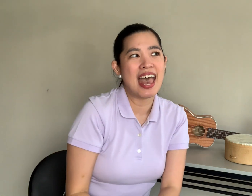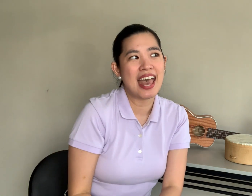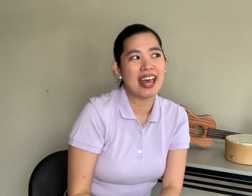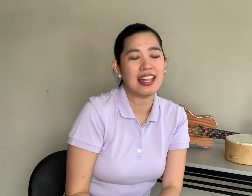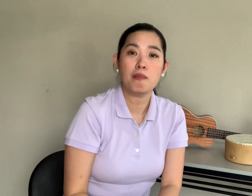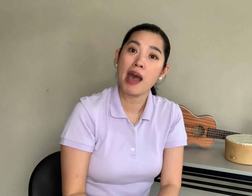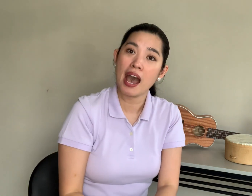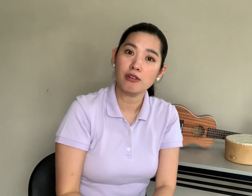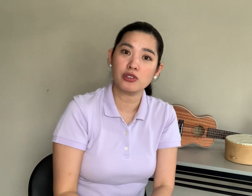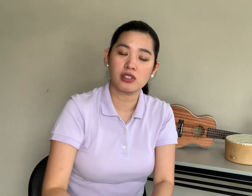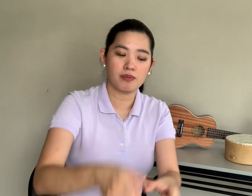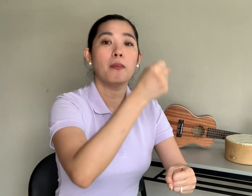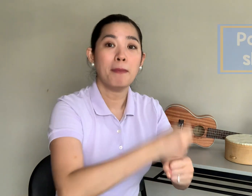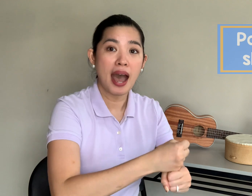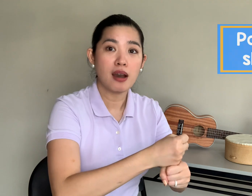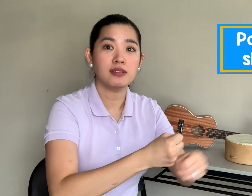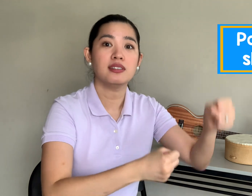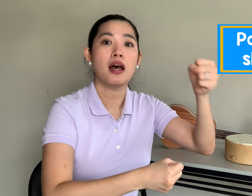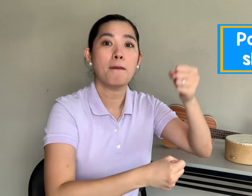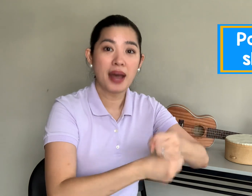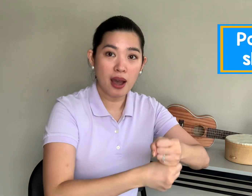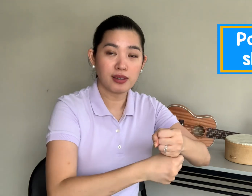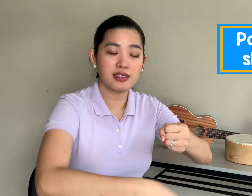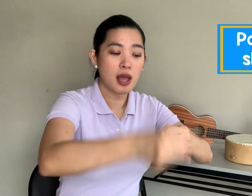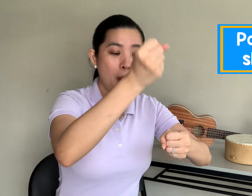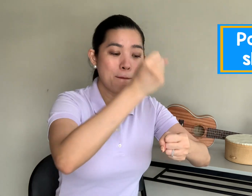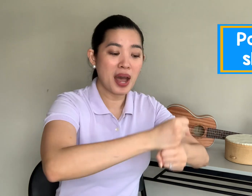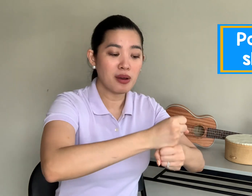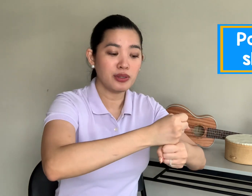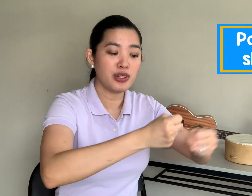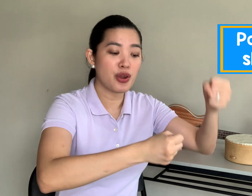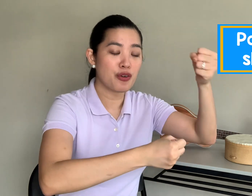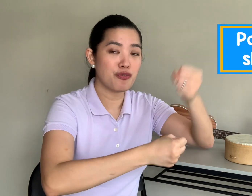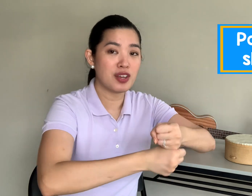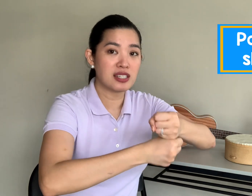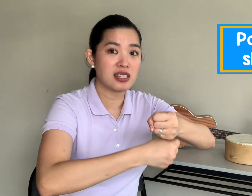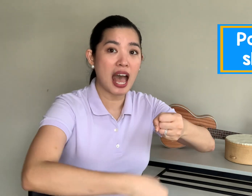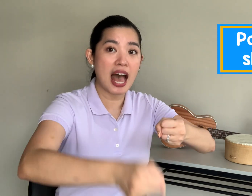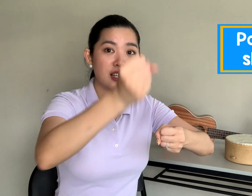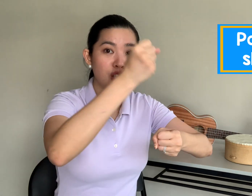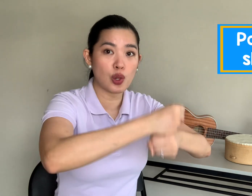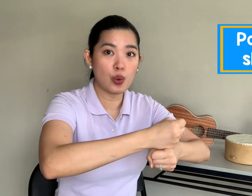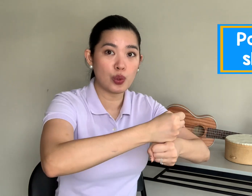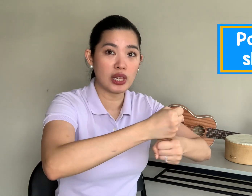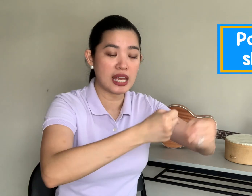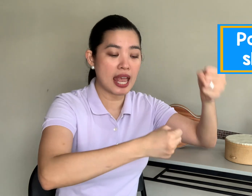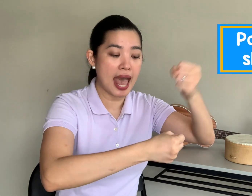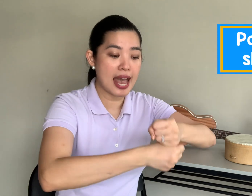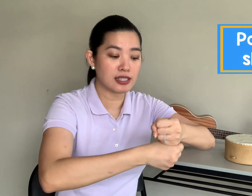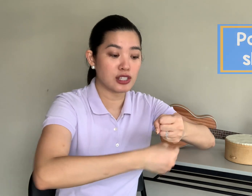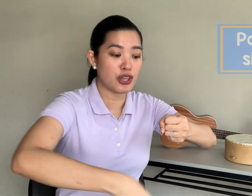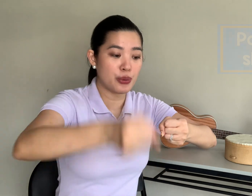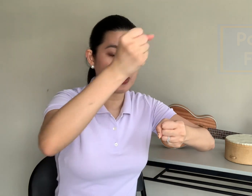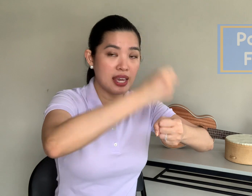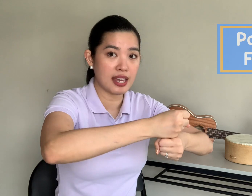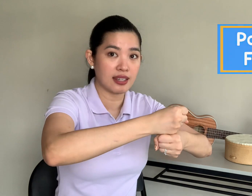And pound, pound, pound, pound, pound your fist as slowly as you can.